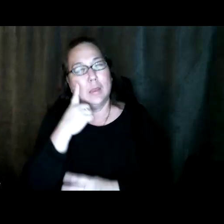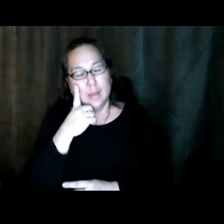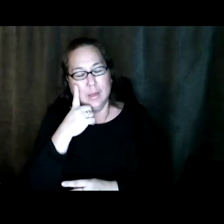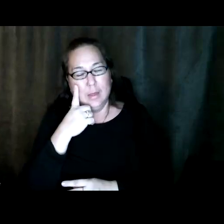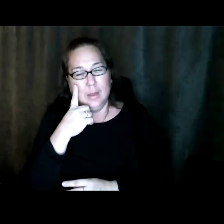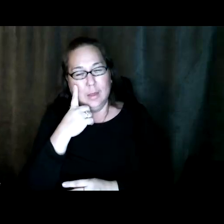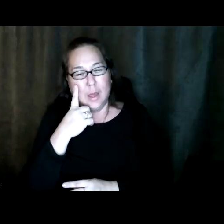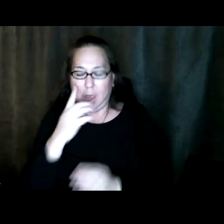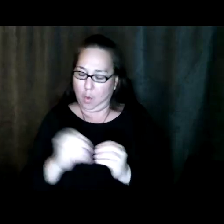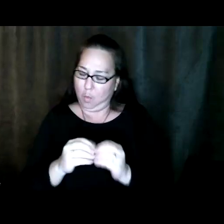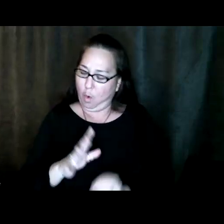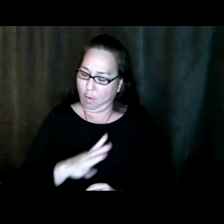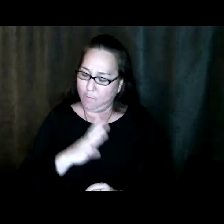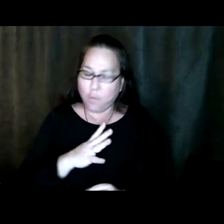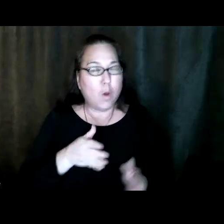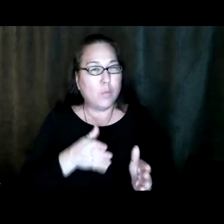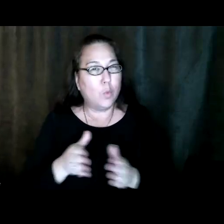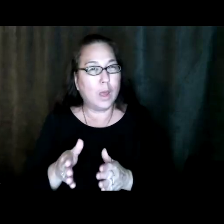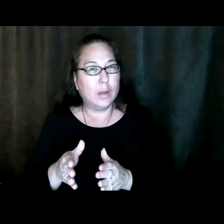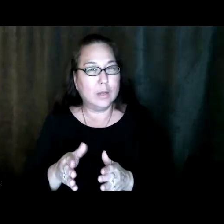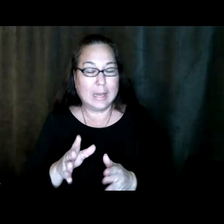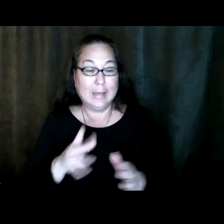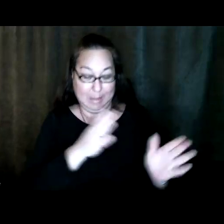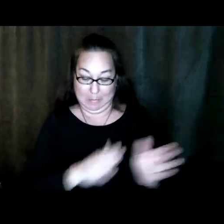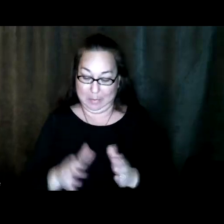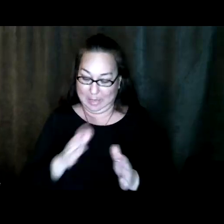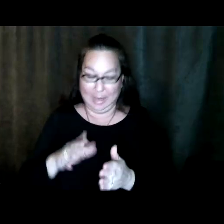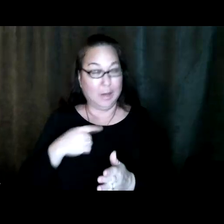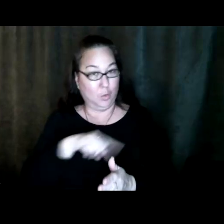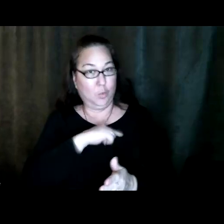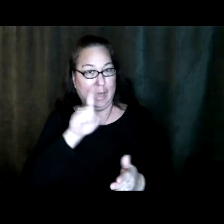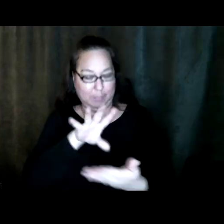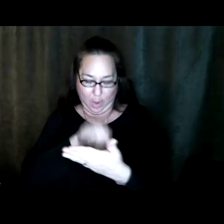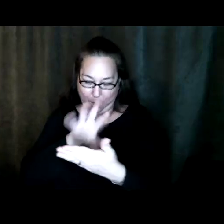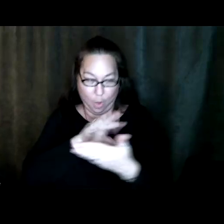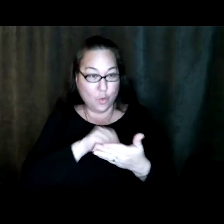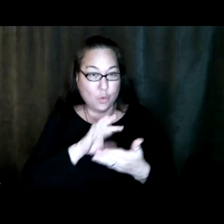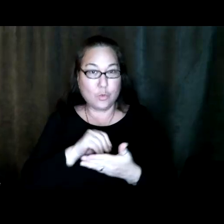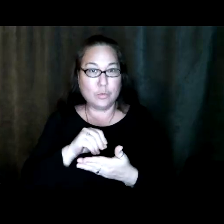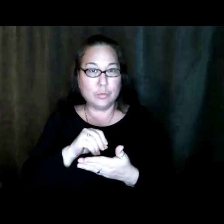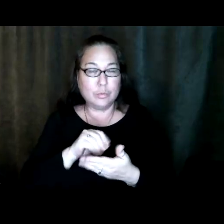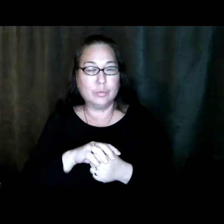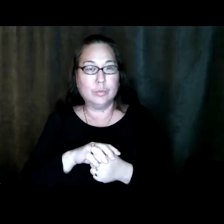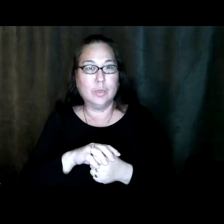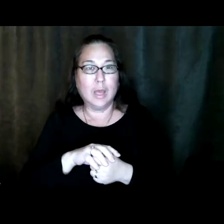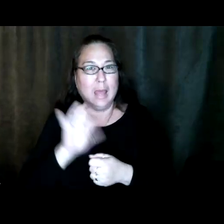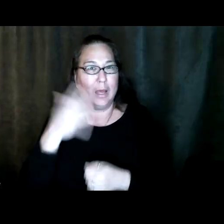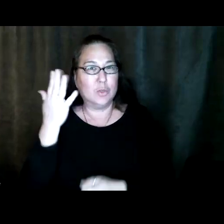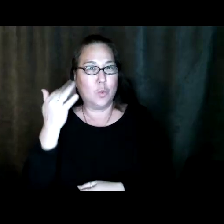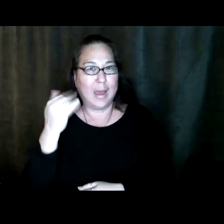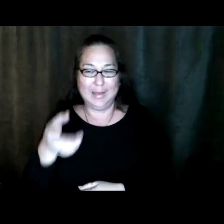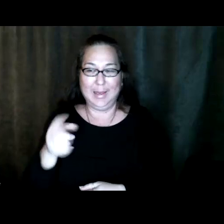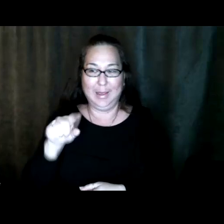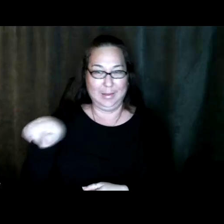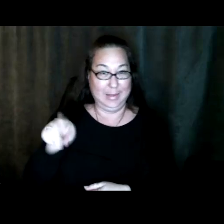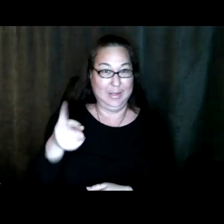in a more formal way, the plan is to learn from, and this is, one of the reasons why we particularly wanted these two leaders here tonight,